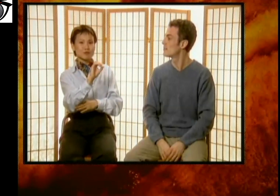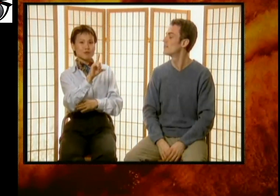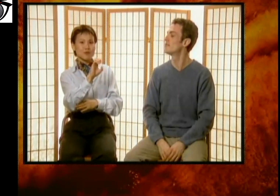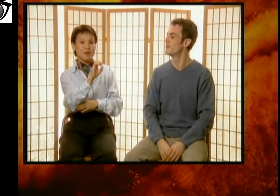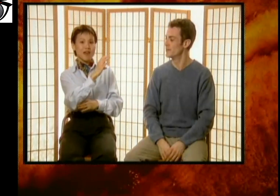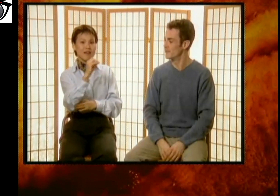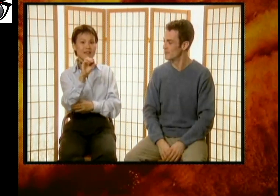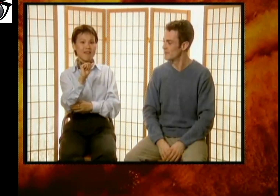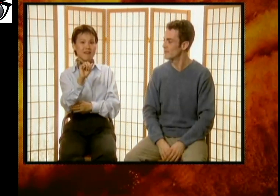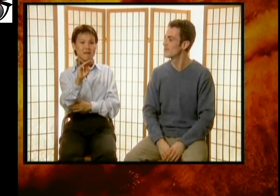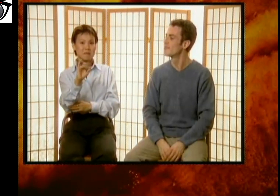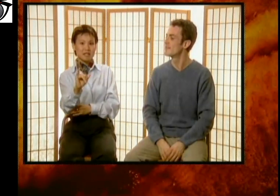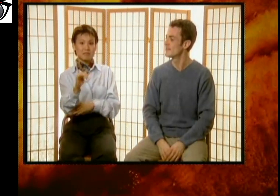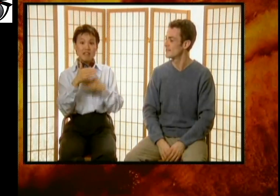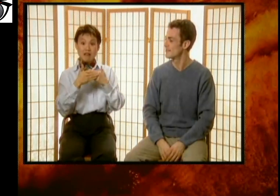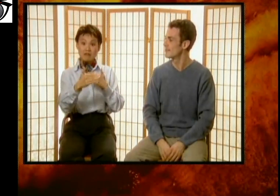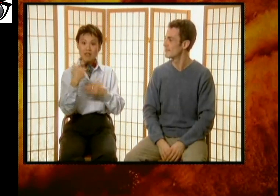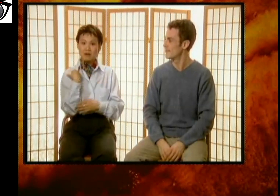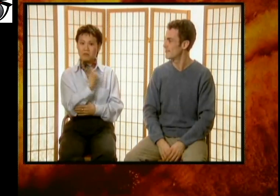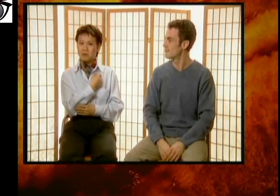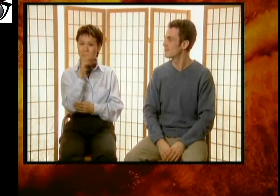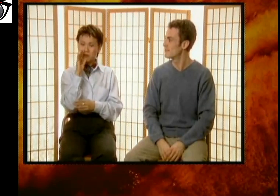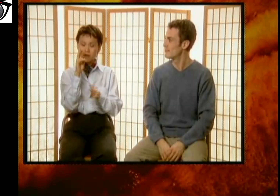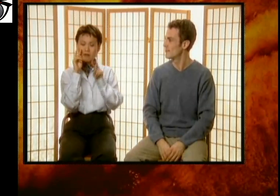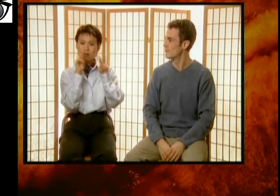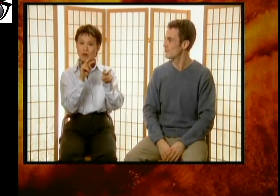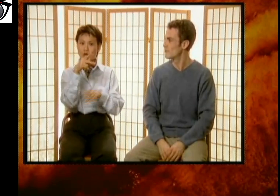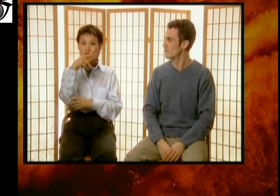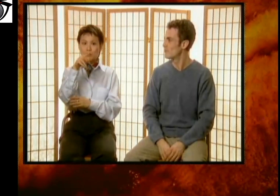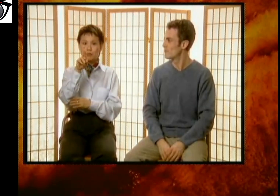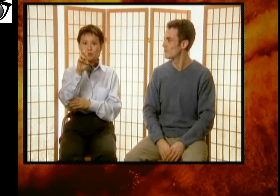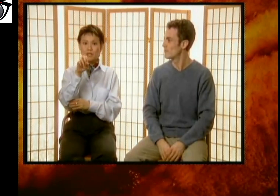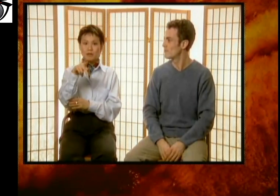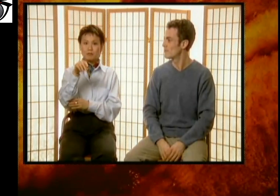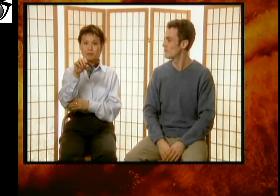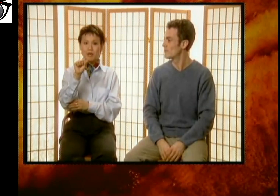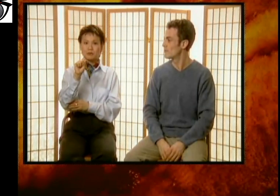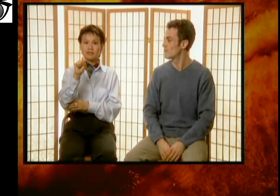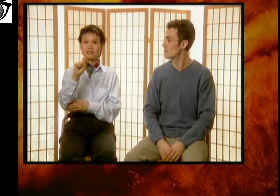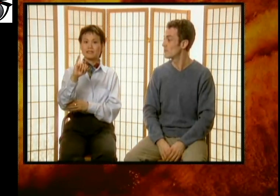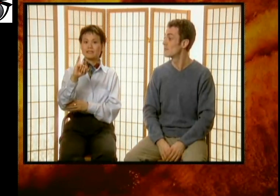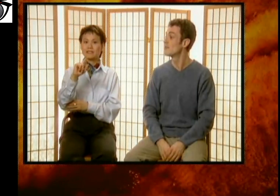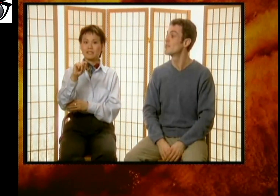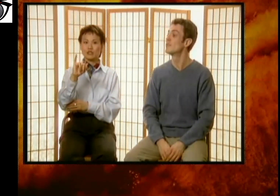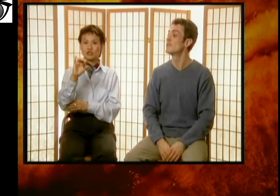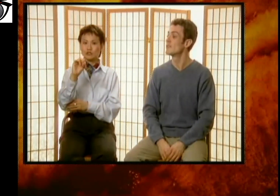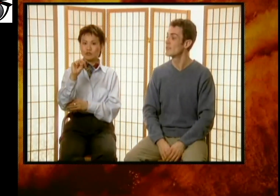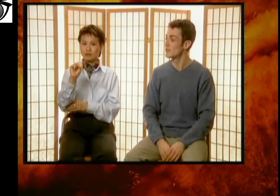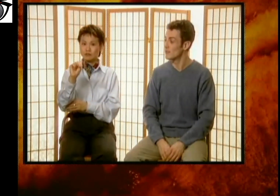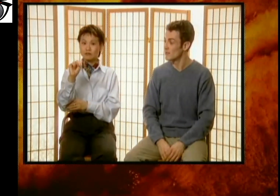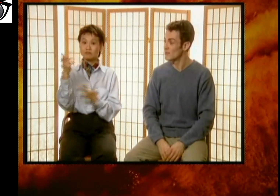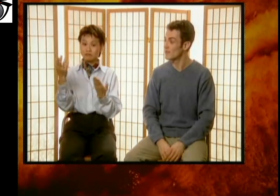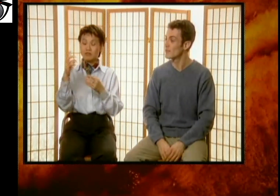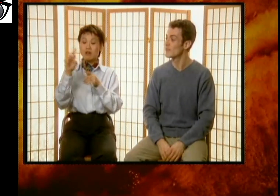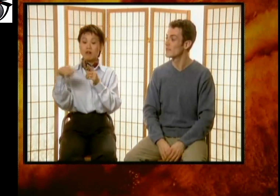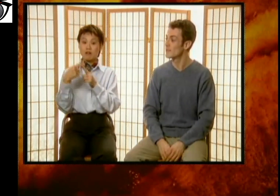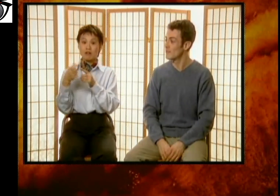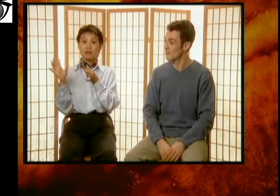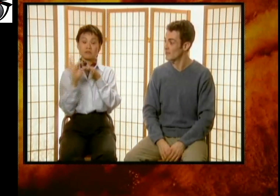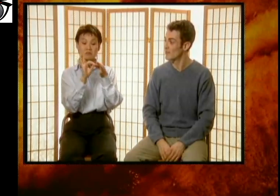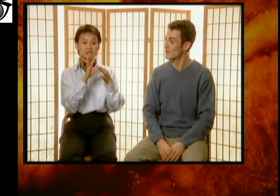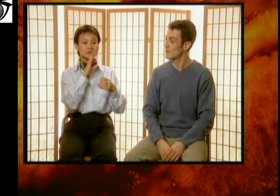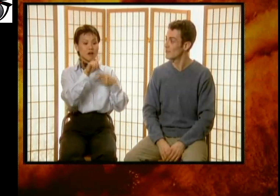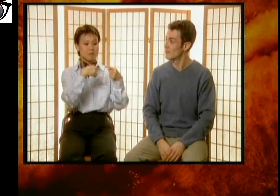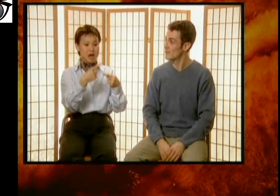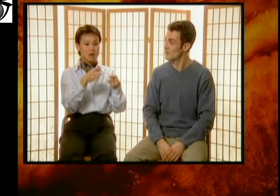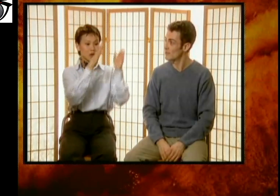Now let's watch Nicole and Amy. After that, we'll look at prepositions, which tell